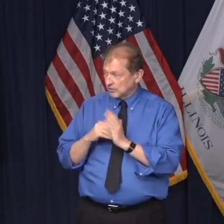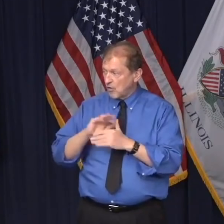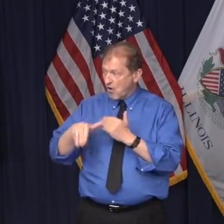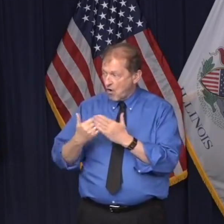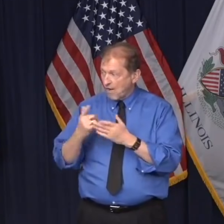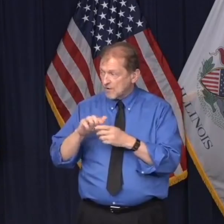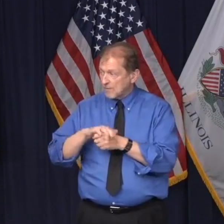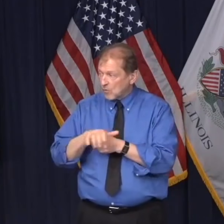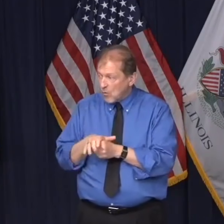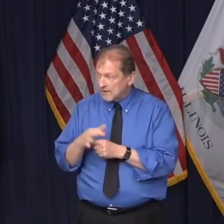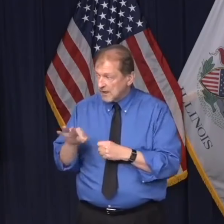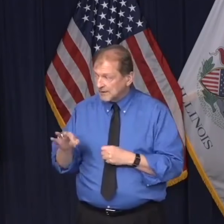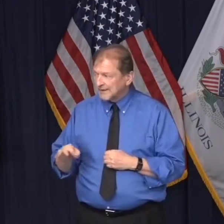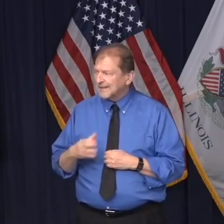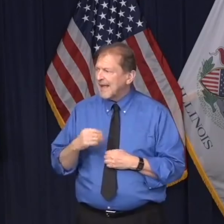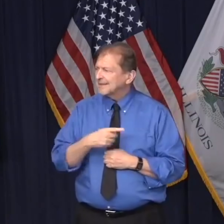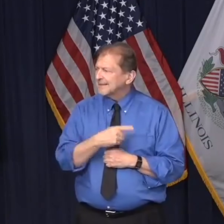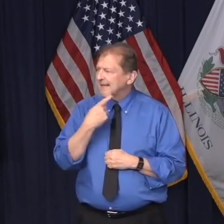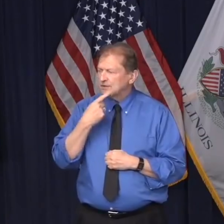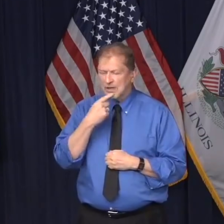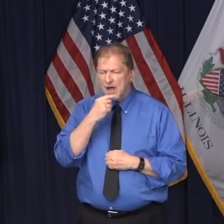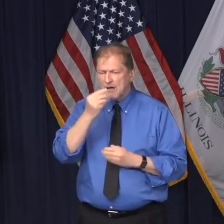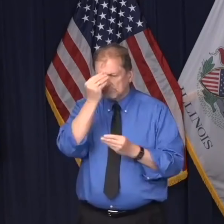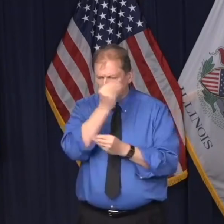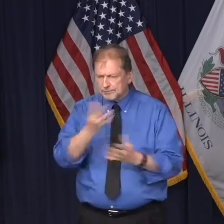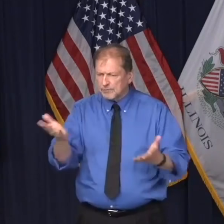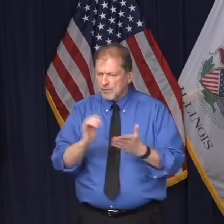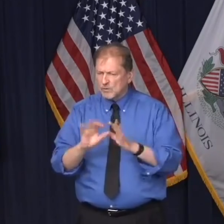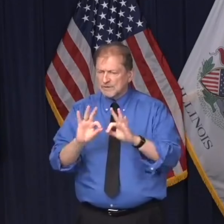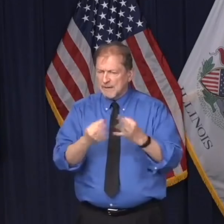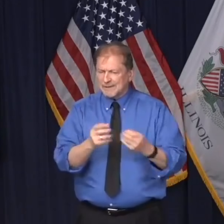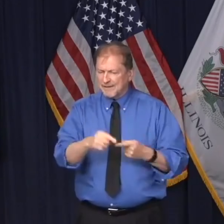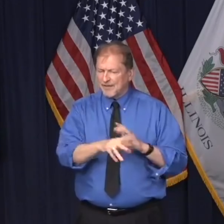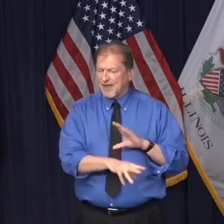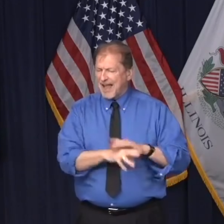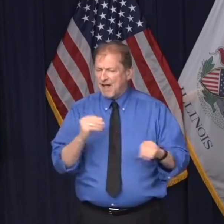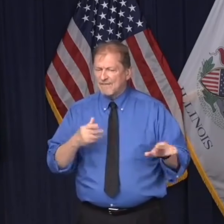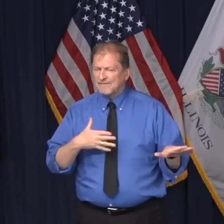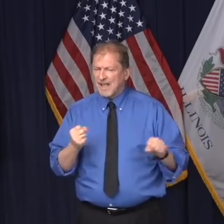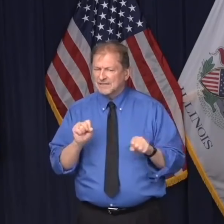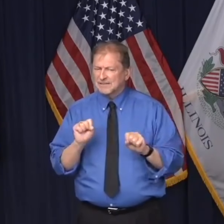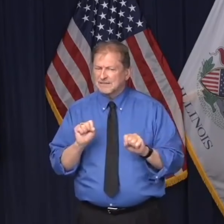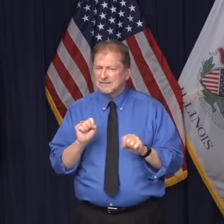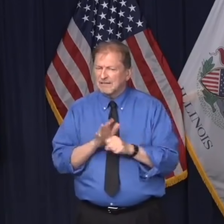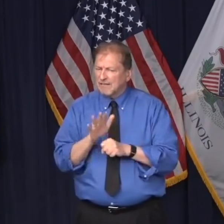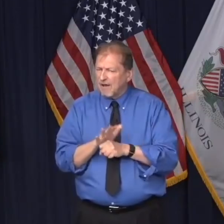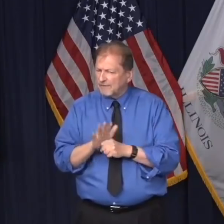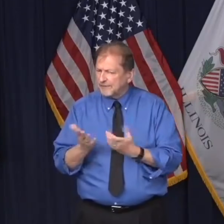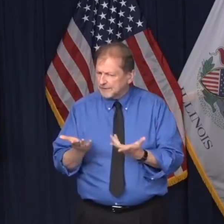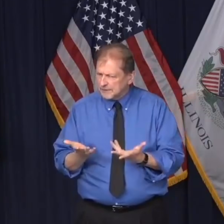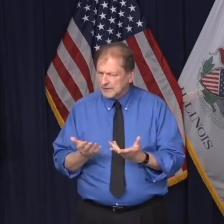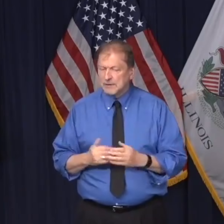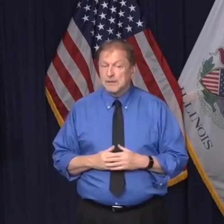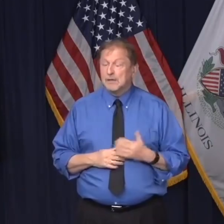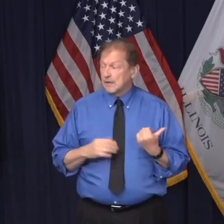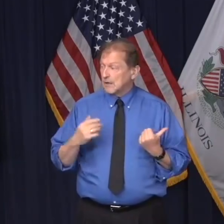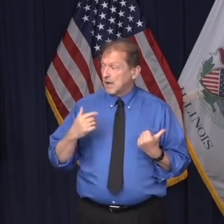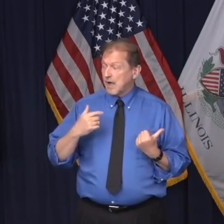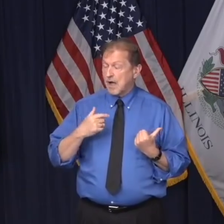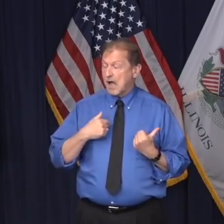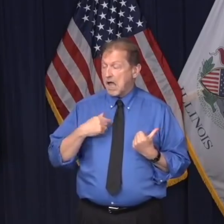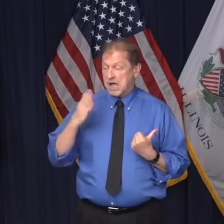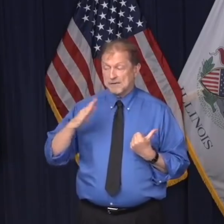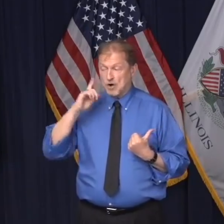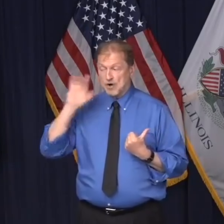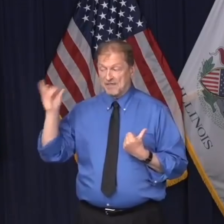cannot notify victims' families quick enough. What do you say to those families? No, it's my understanding that a majority, I haven't heard that 4,000 number until I read